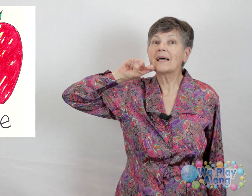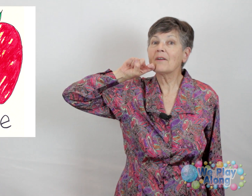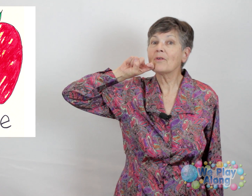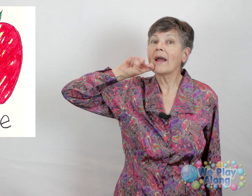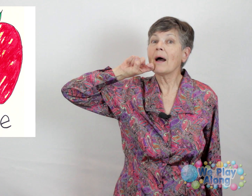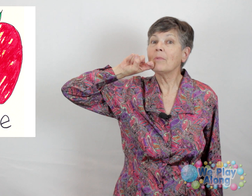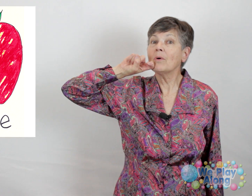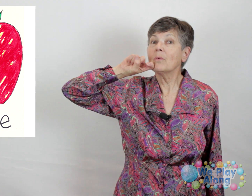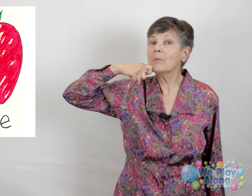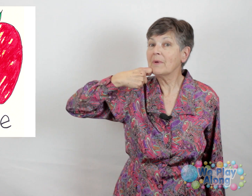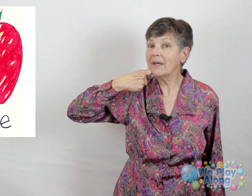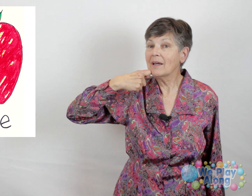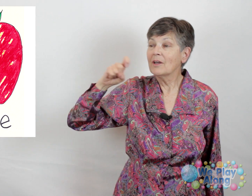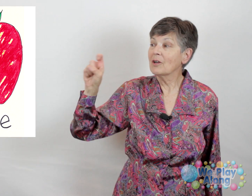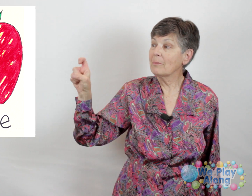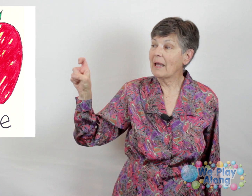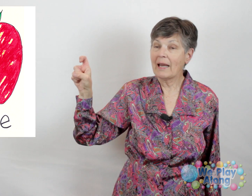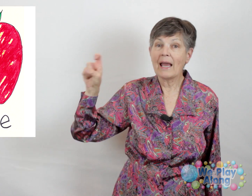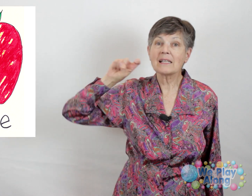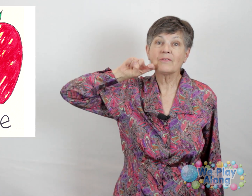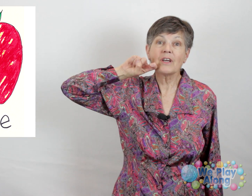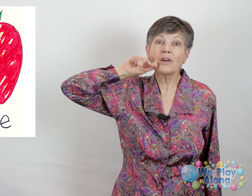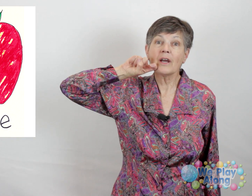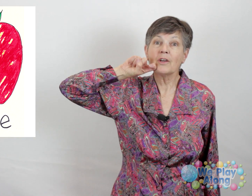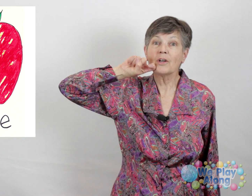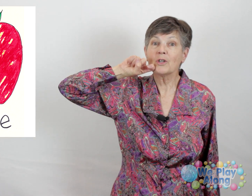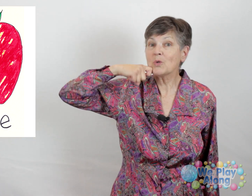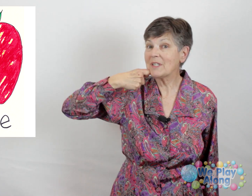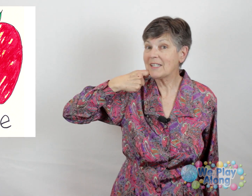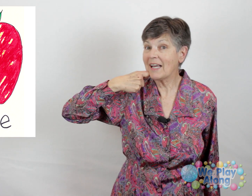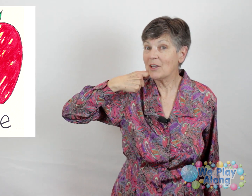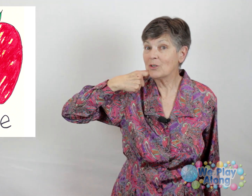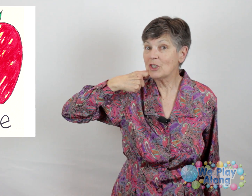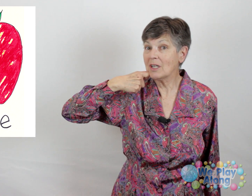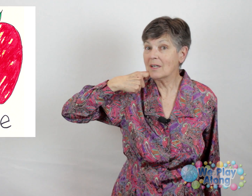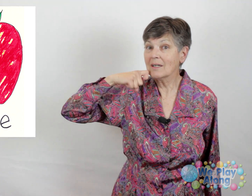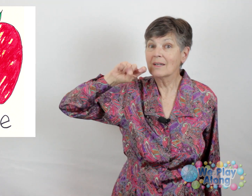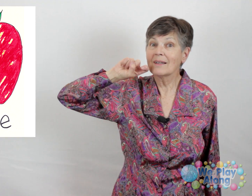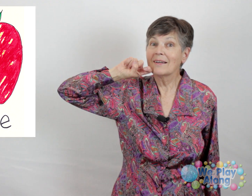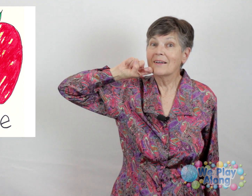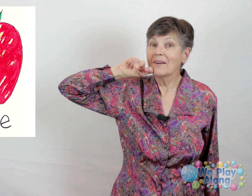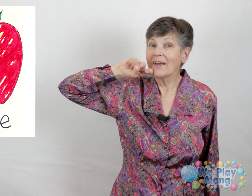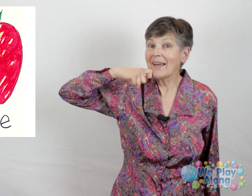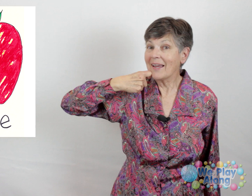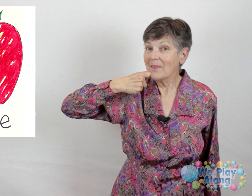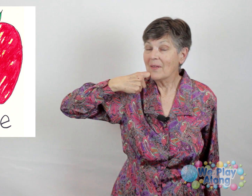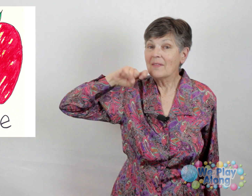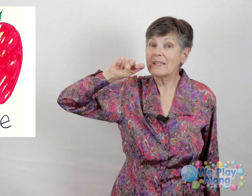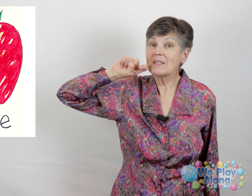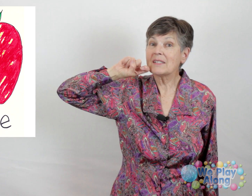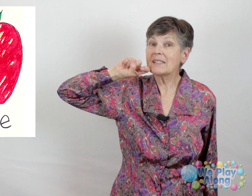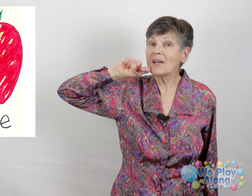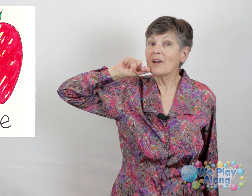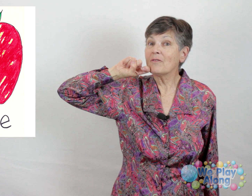sign for apple would be, you're going to make an X finger and you're going to twist it at your cheek. Okay? This is the sign